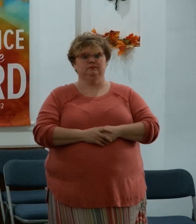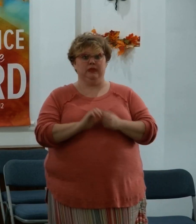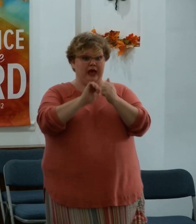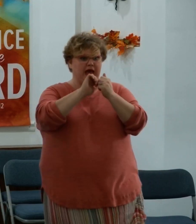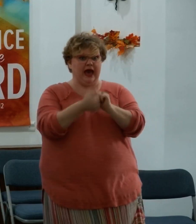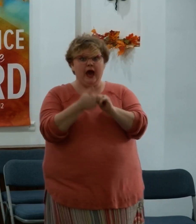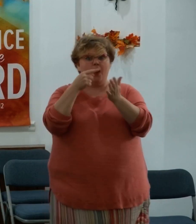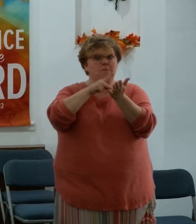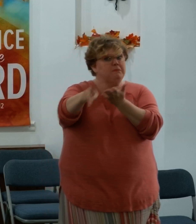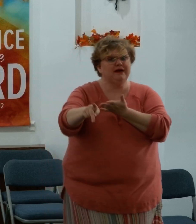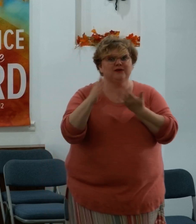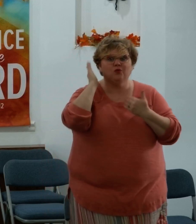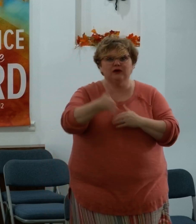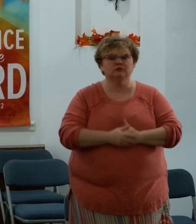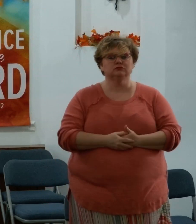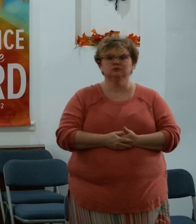going to pay for all that?